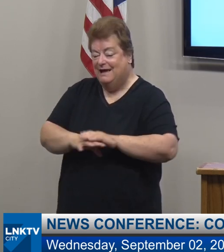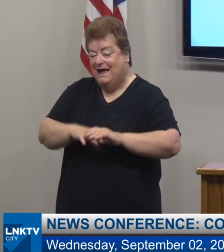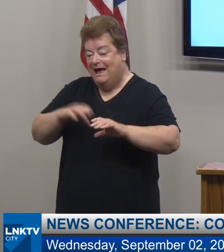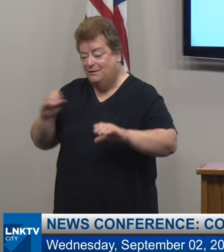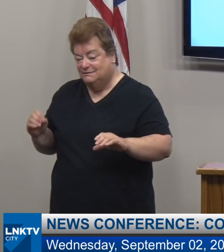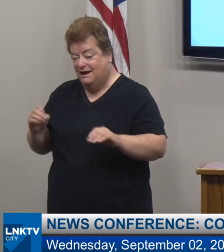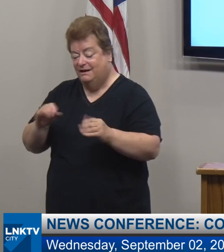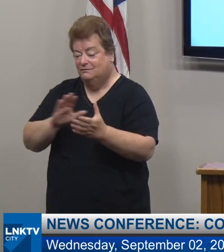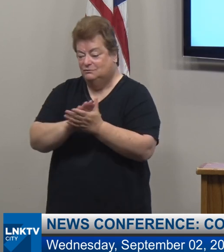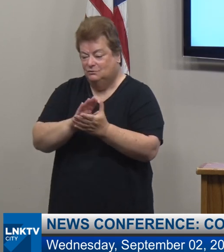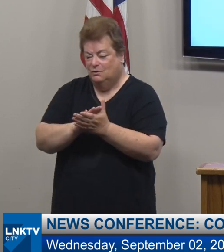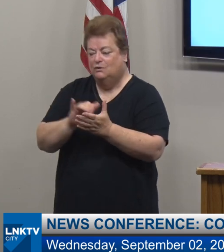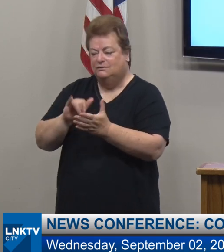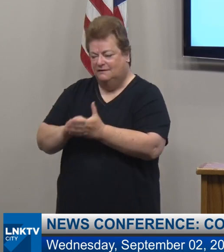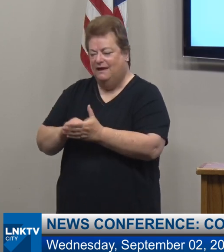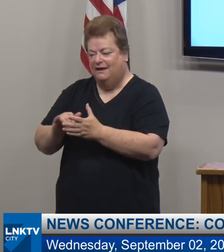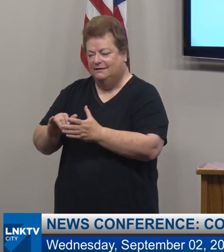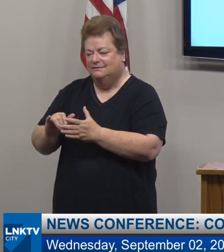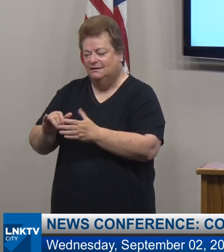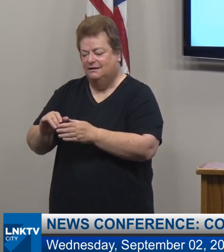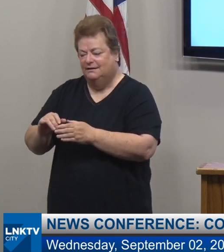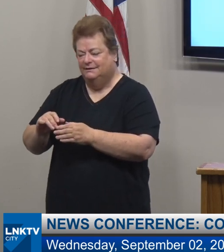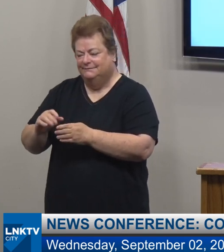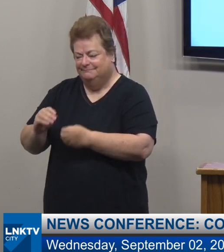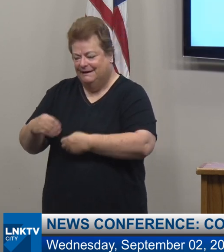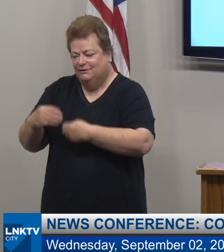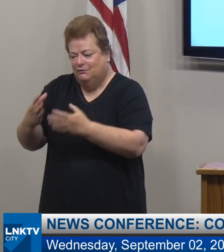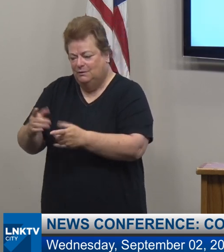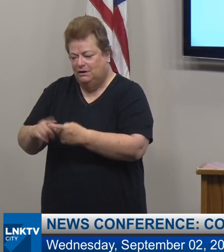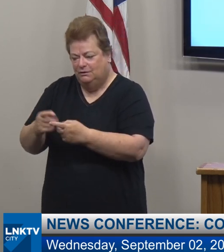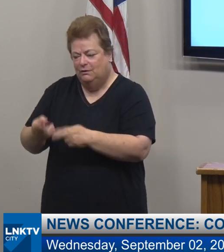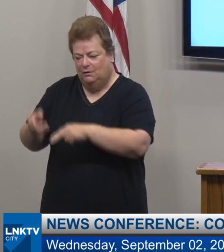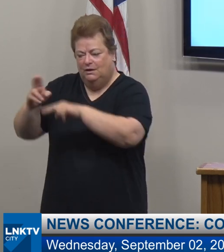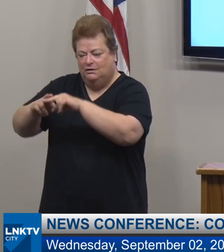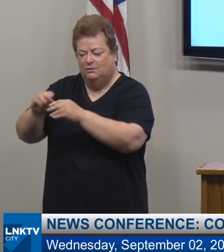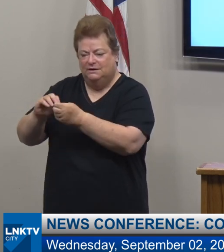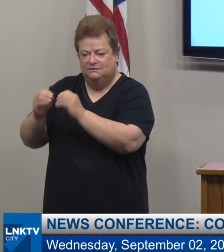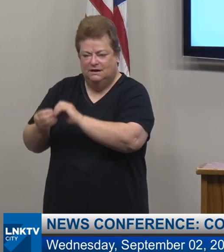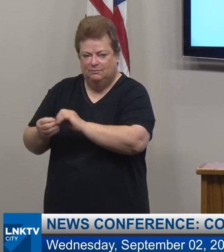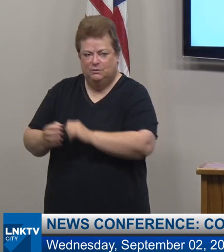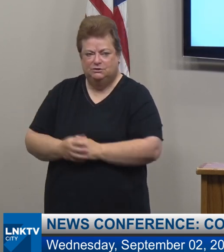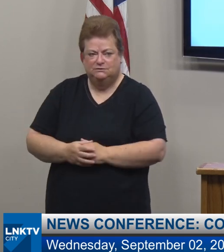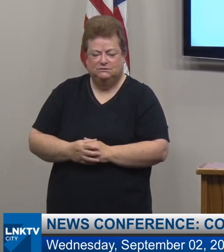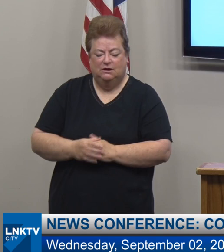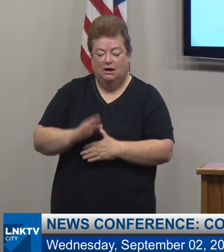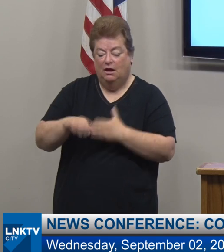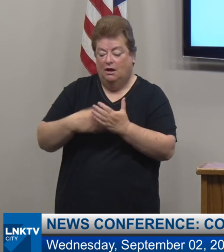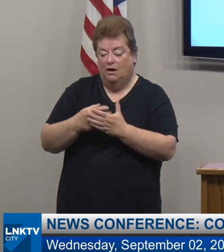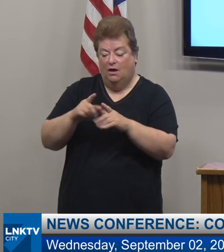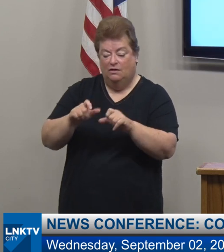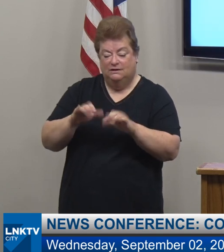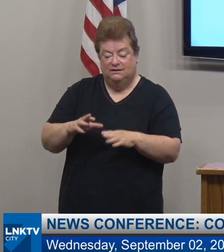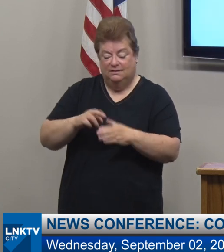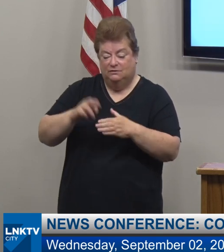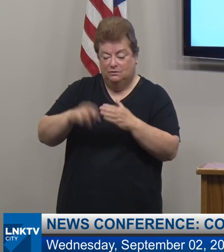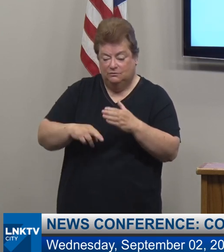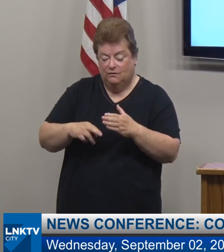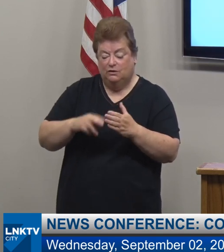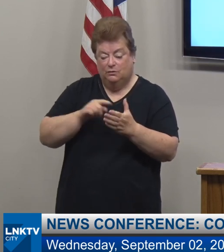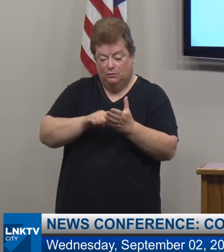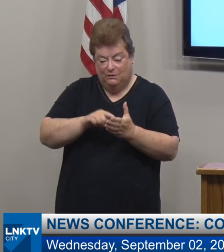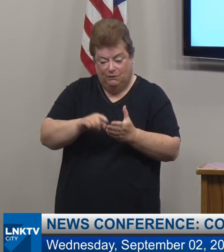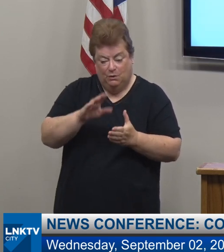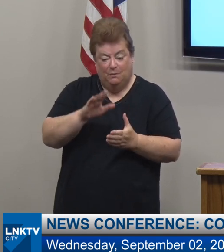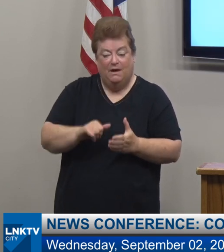school setting that are contributing to the increase in new cases. All testing results are received by the health department,